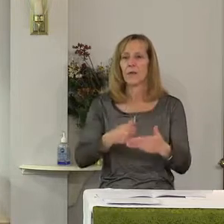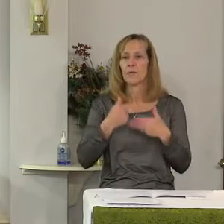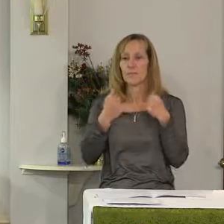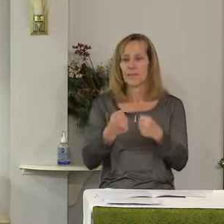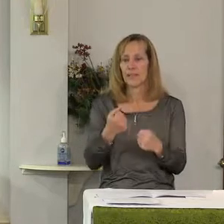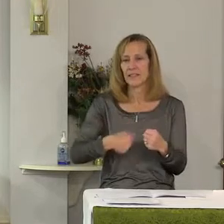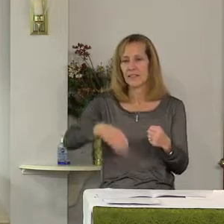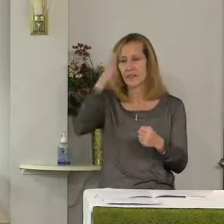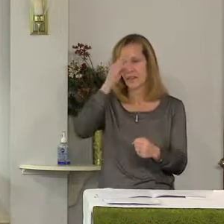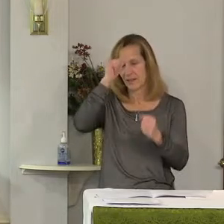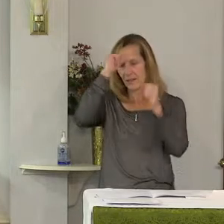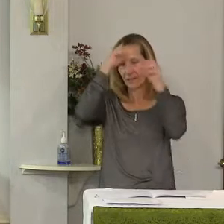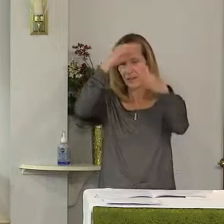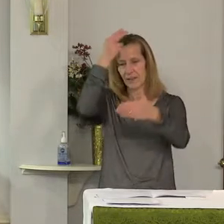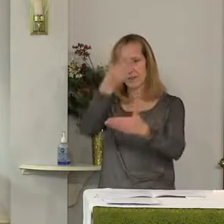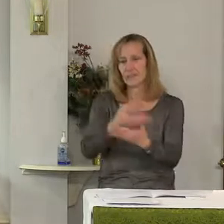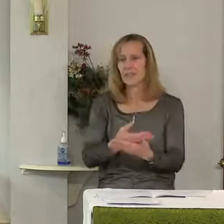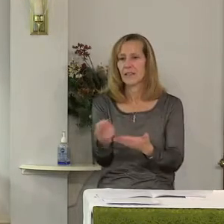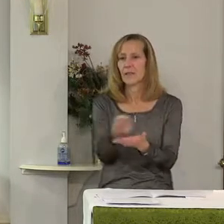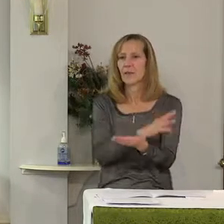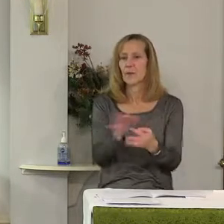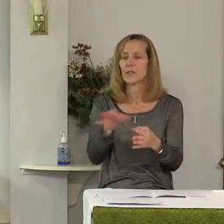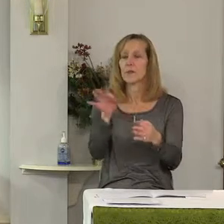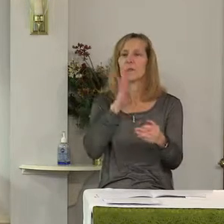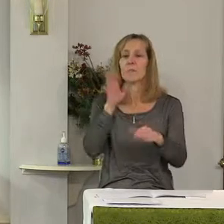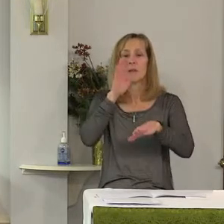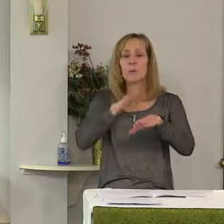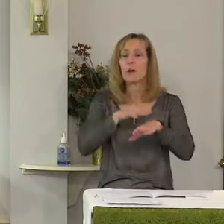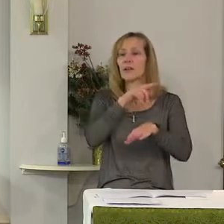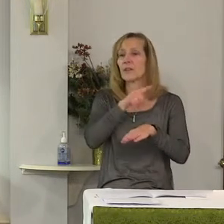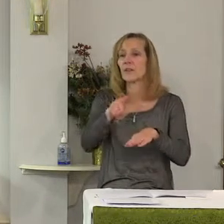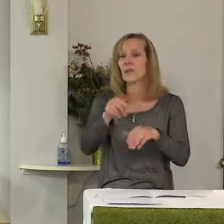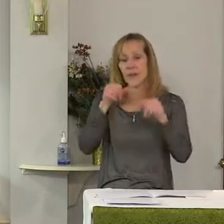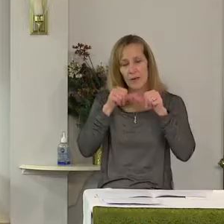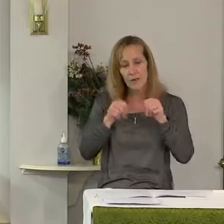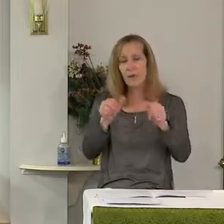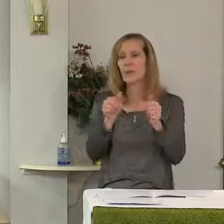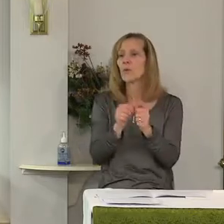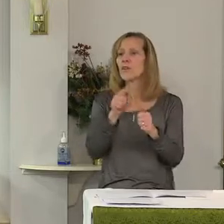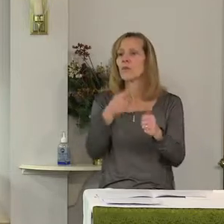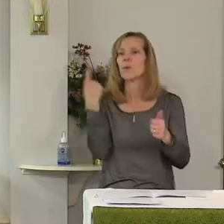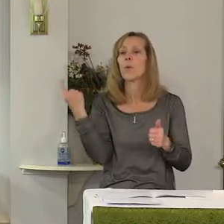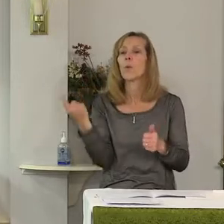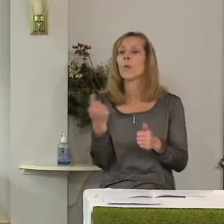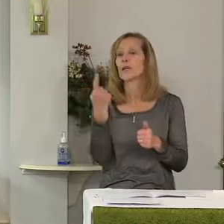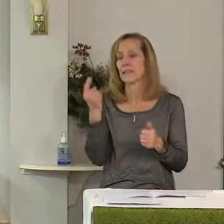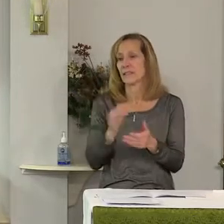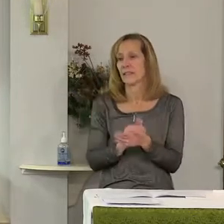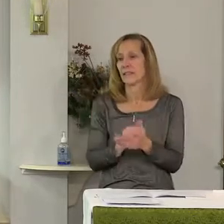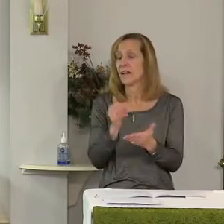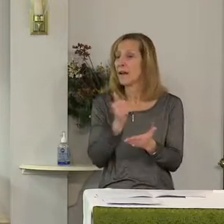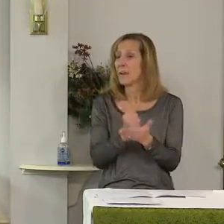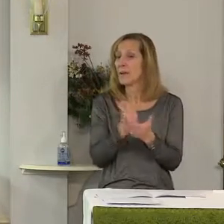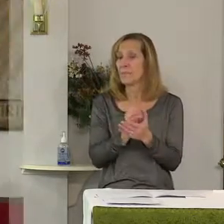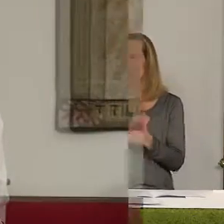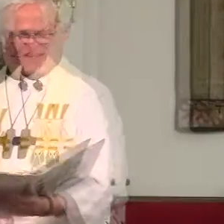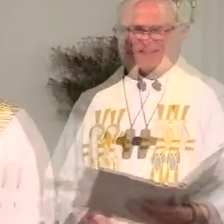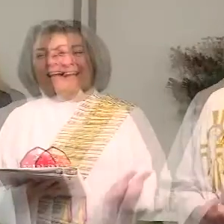God, Father, Son, and Holy Spirit, be upon you and remain with you always.